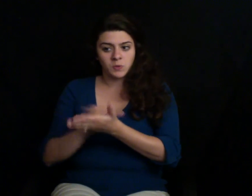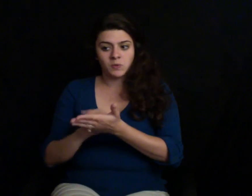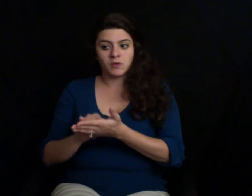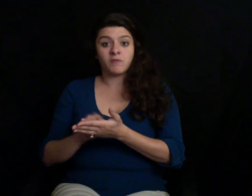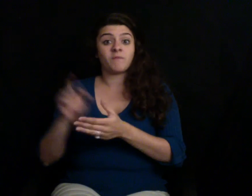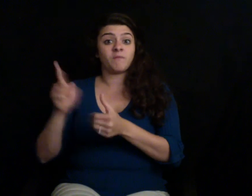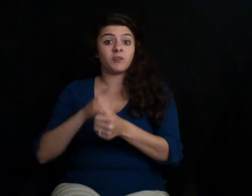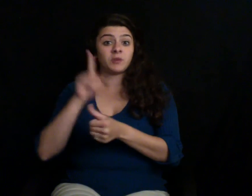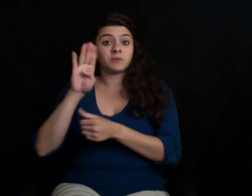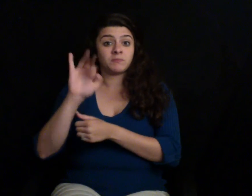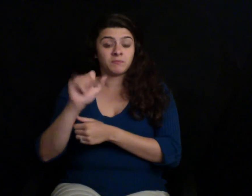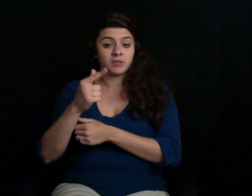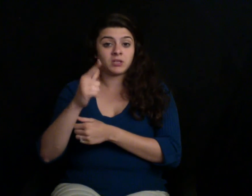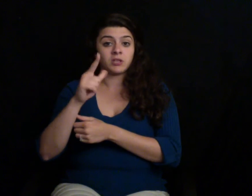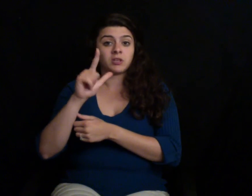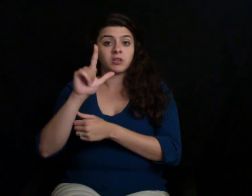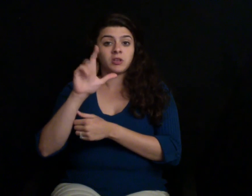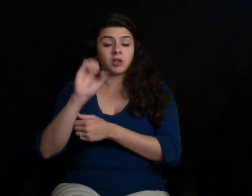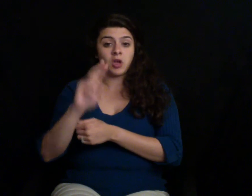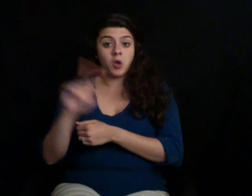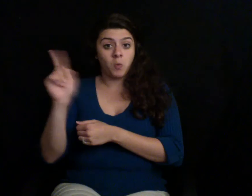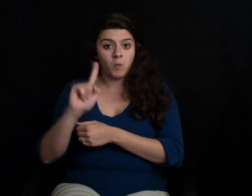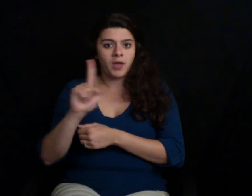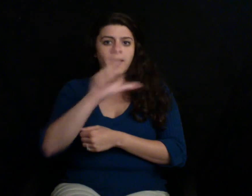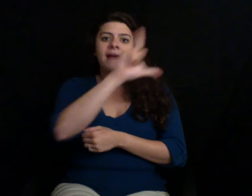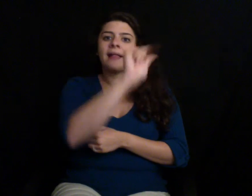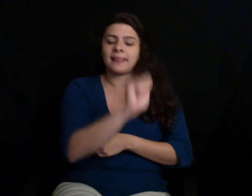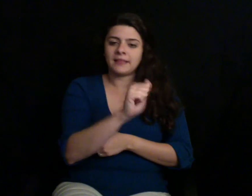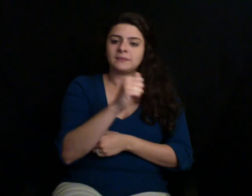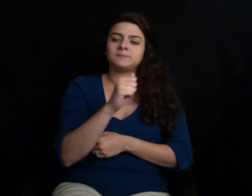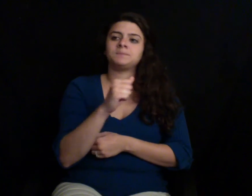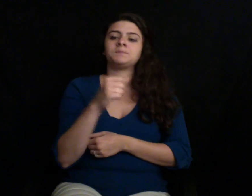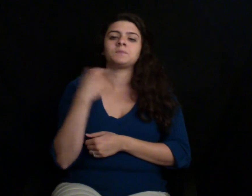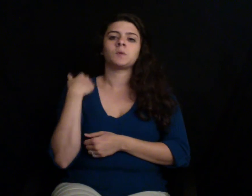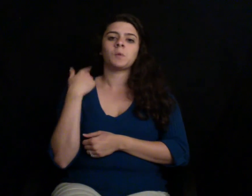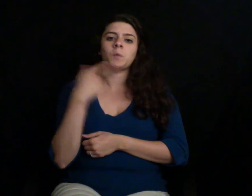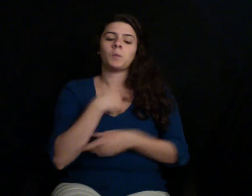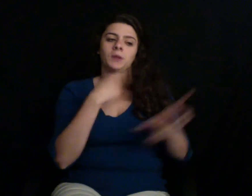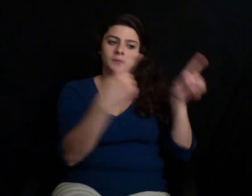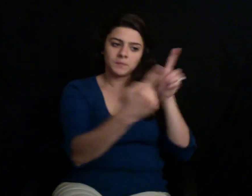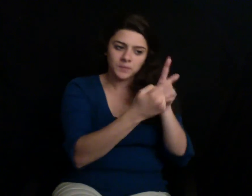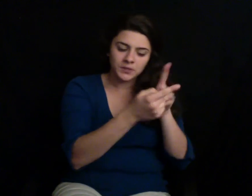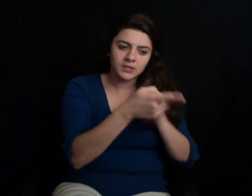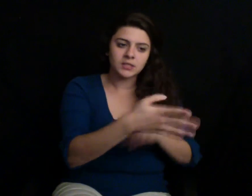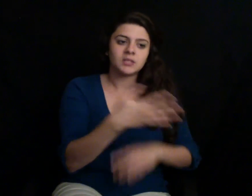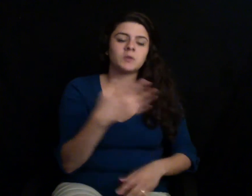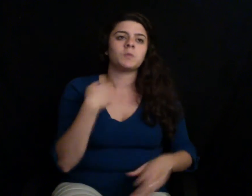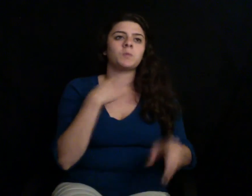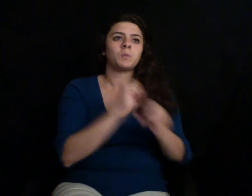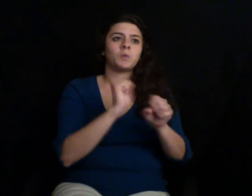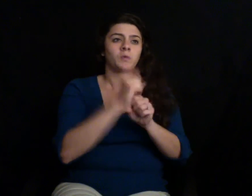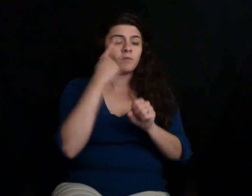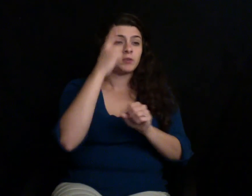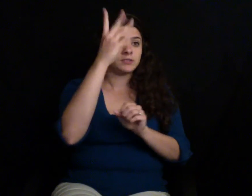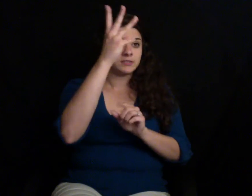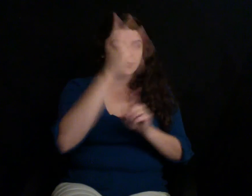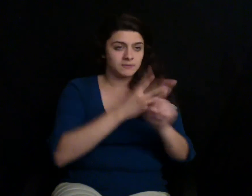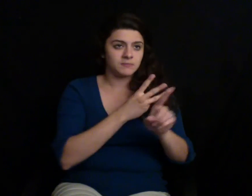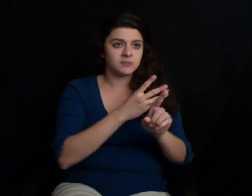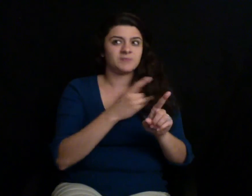LA, in Century City, and that's where we met for the first time. But we'd already been working together for about 6 months. He was actually one of my very first clients,